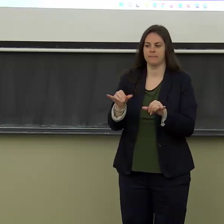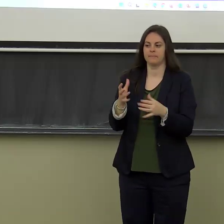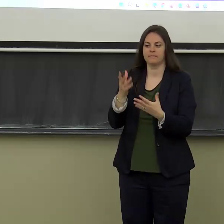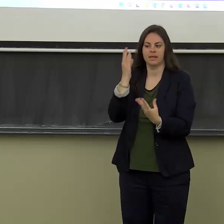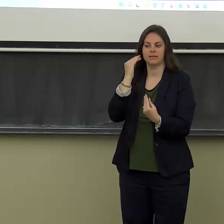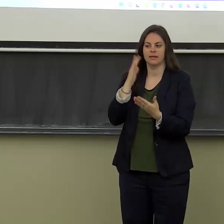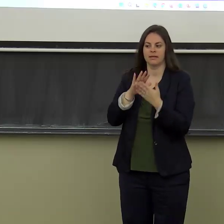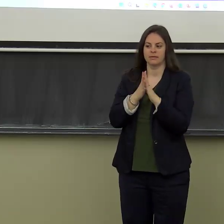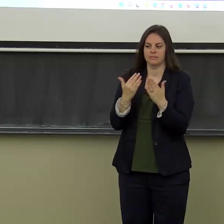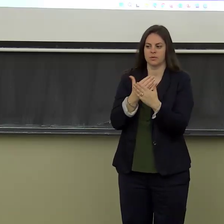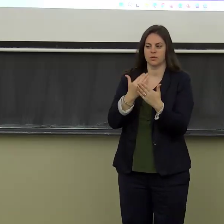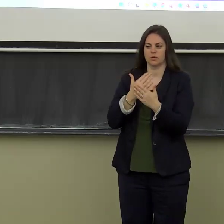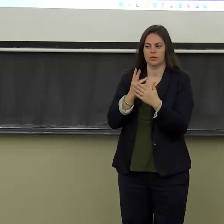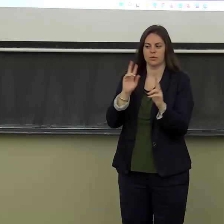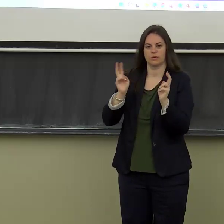trading in